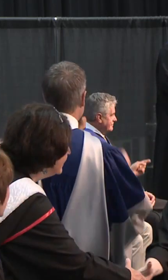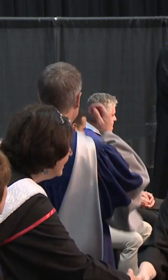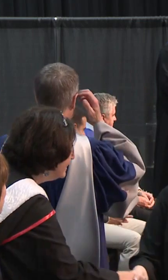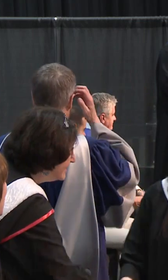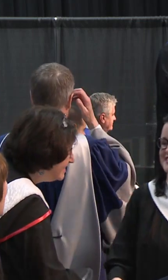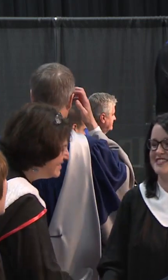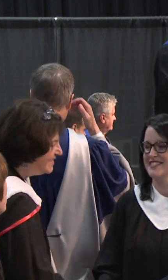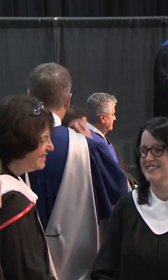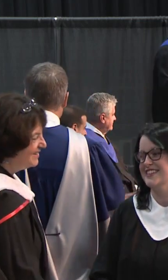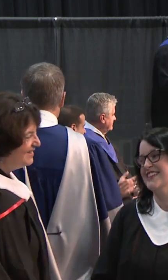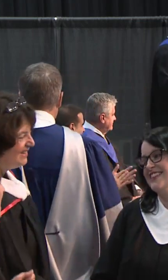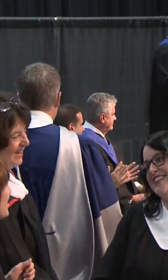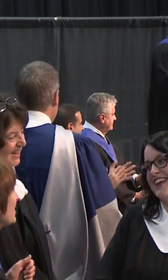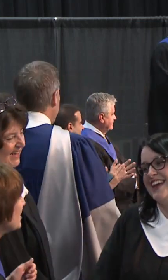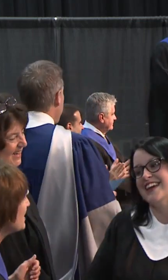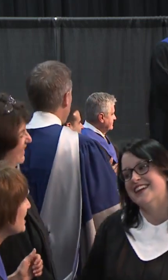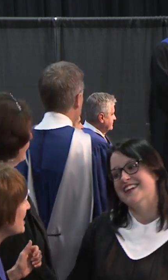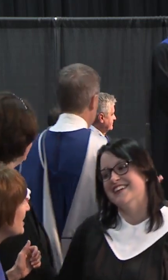Chantel Newell.